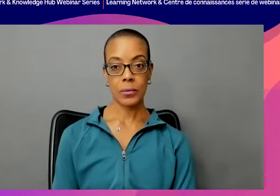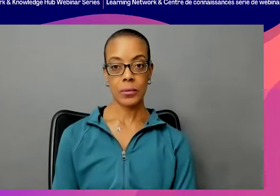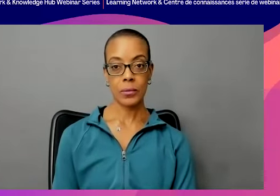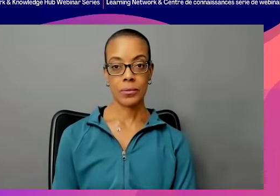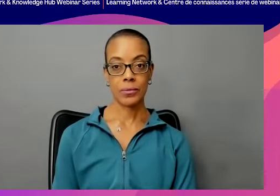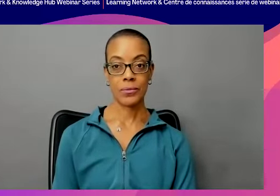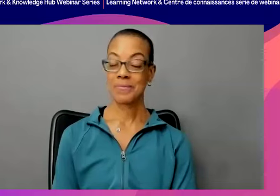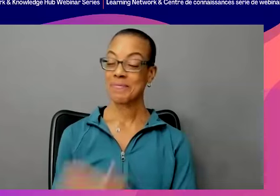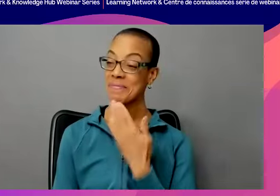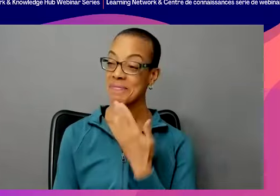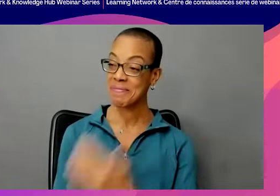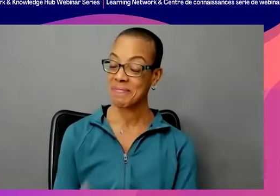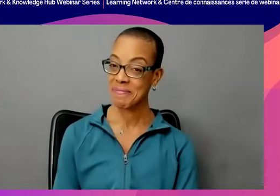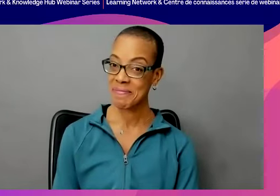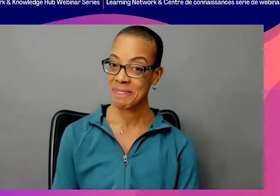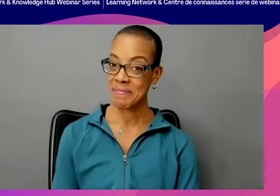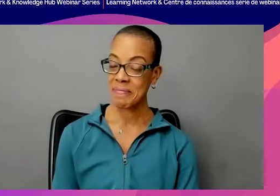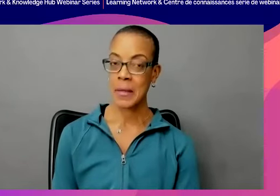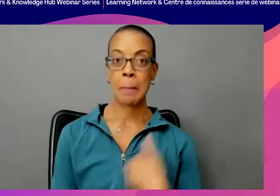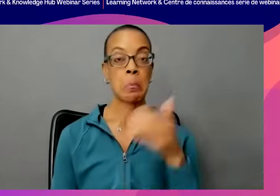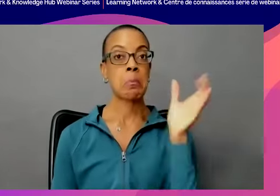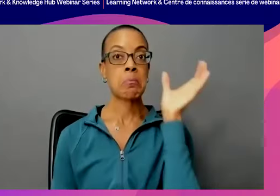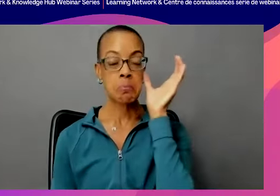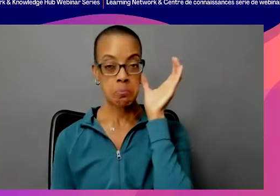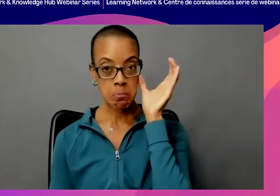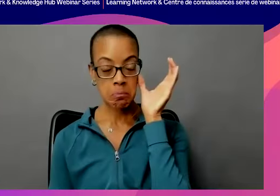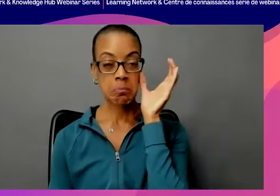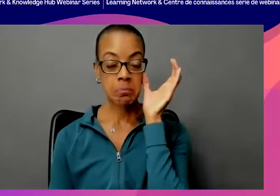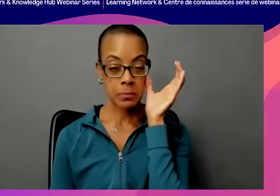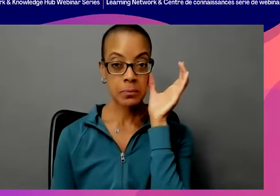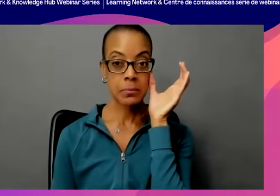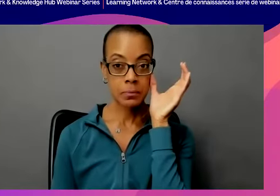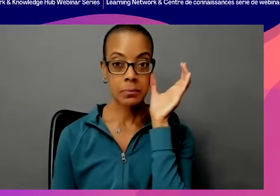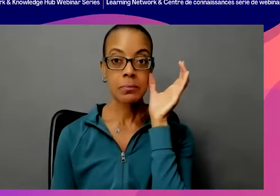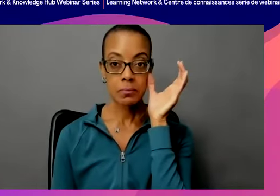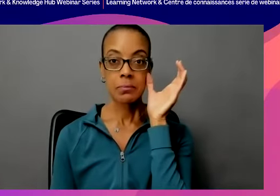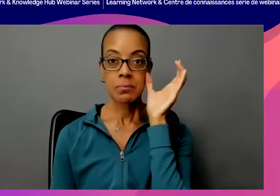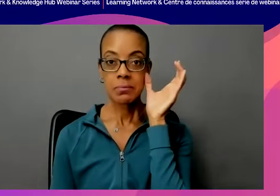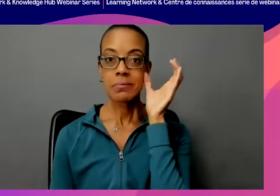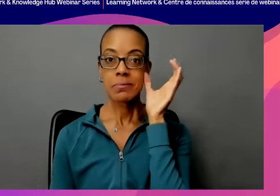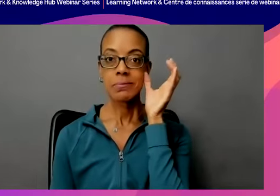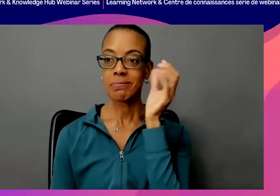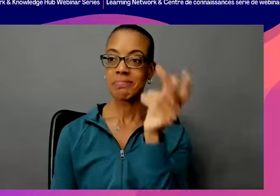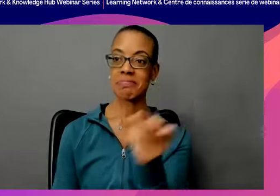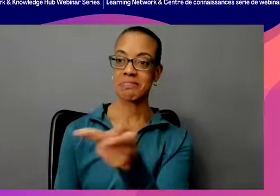Thank you. I'm sitting here listening to my co-presenters and just